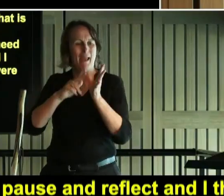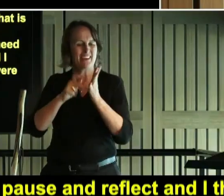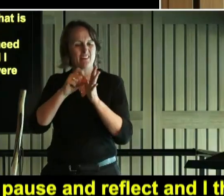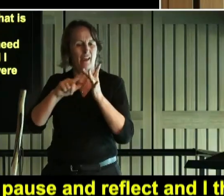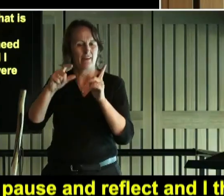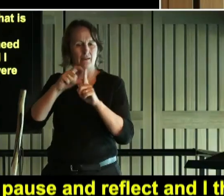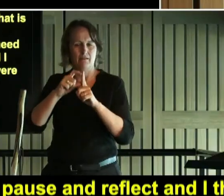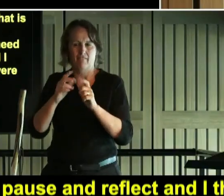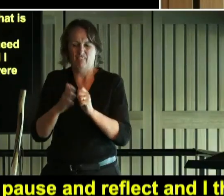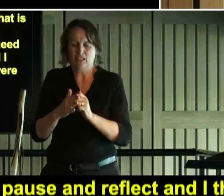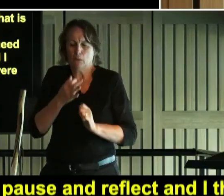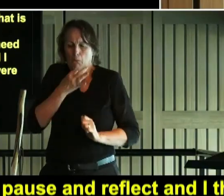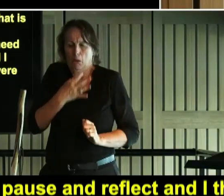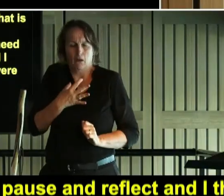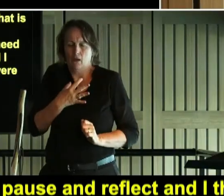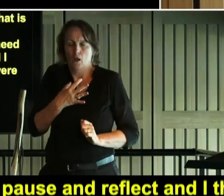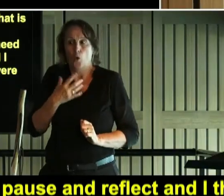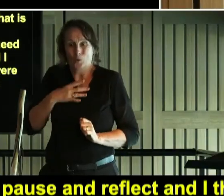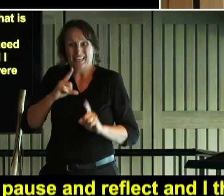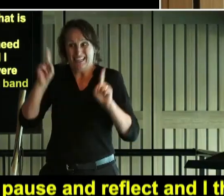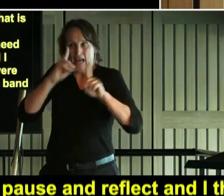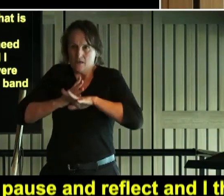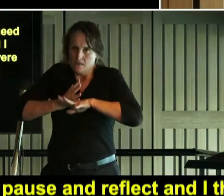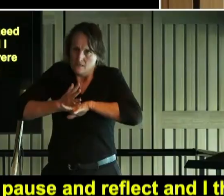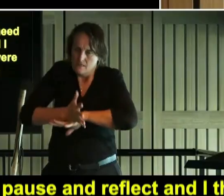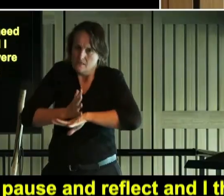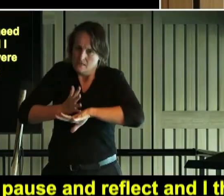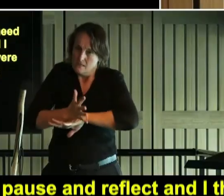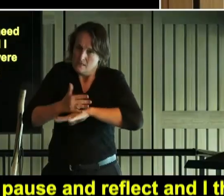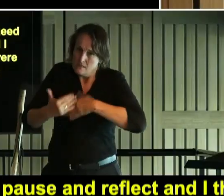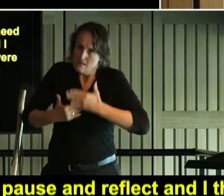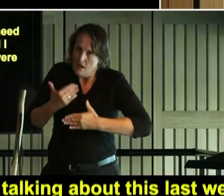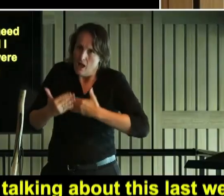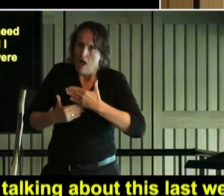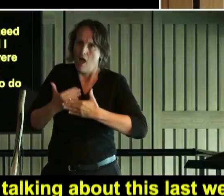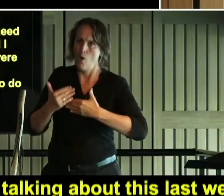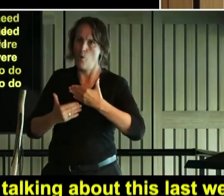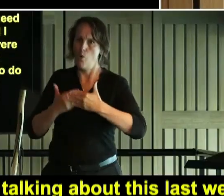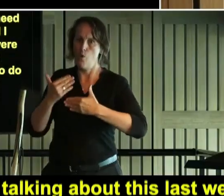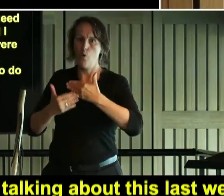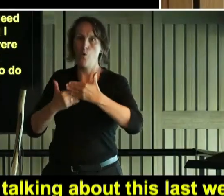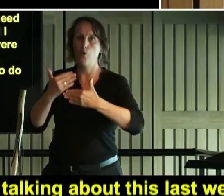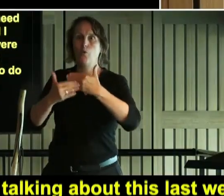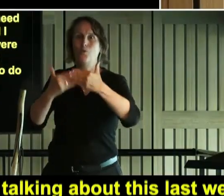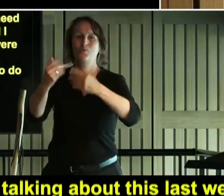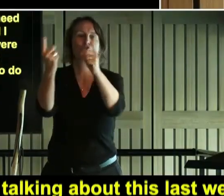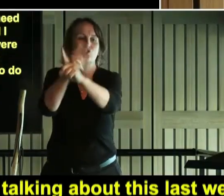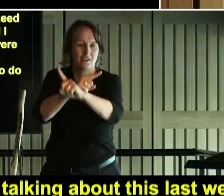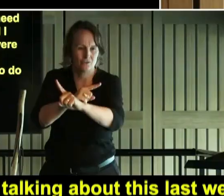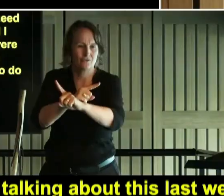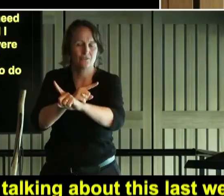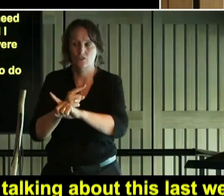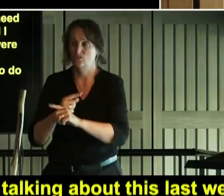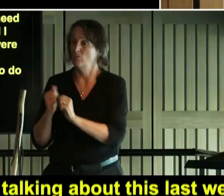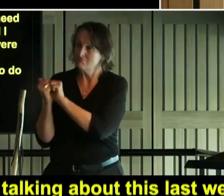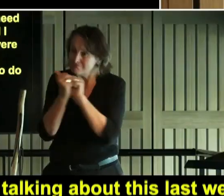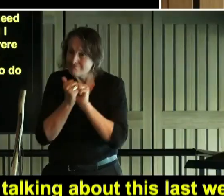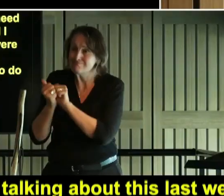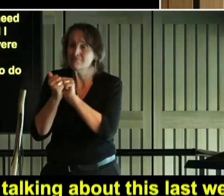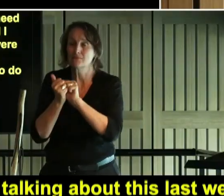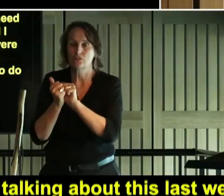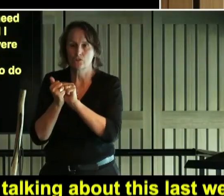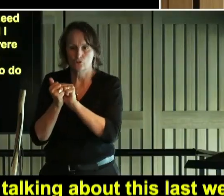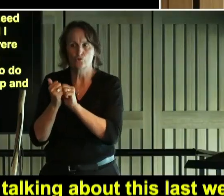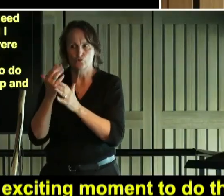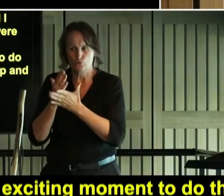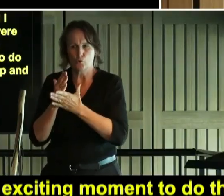moment to do the hard work because things are opening up, and work together to try and build